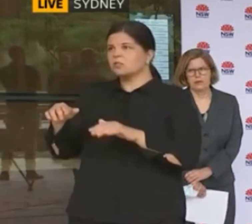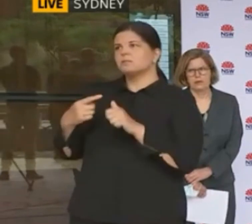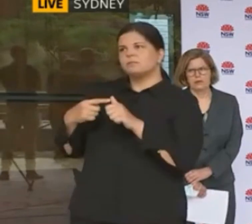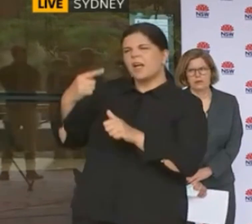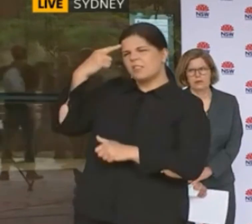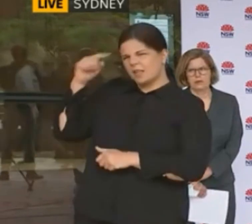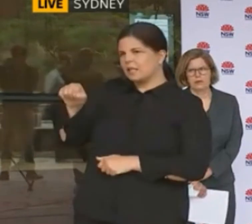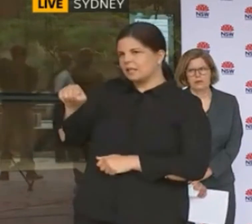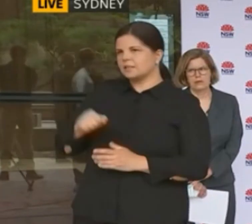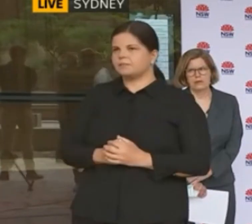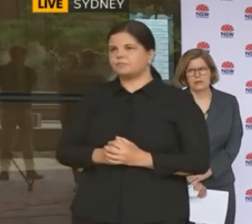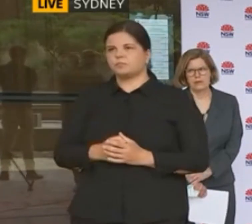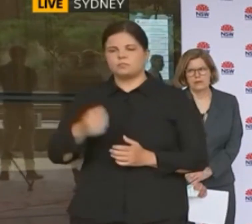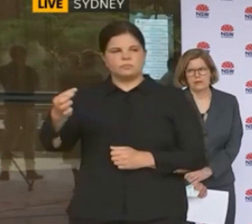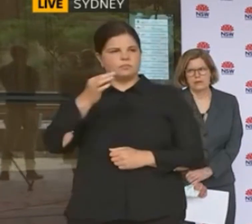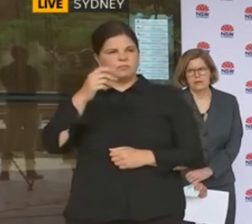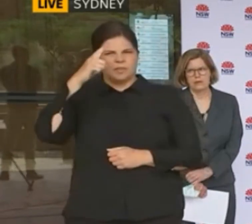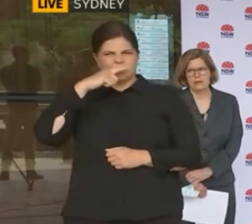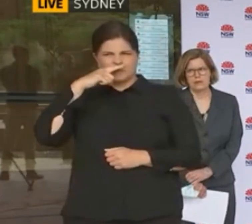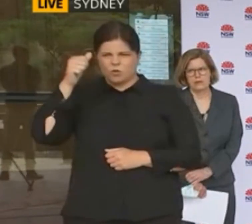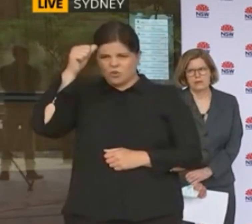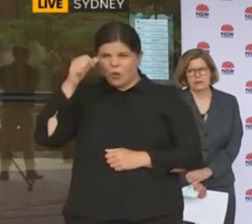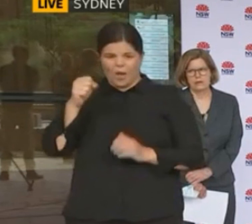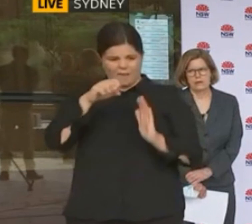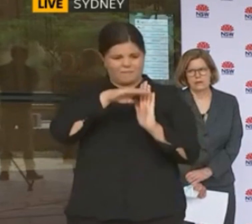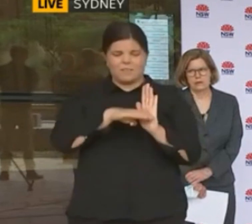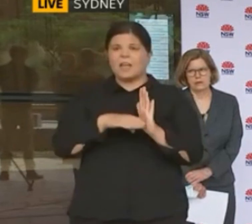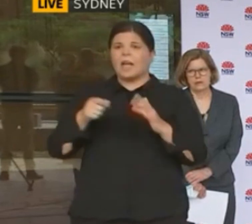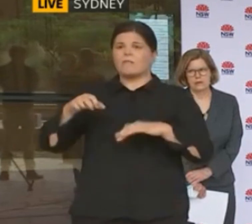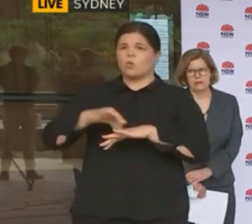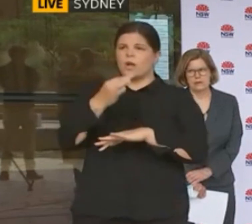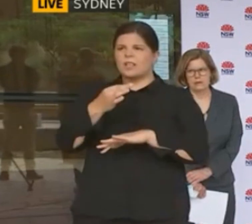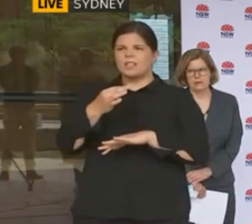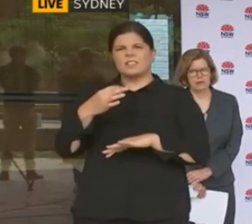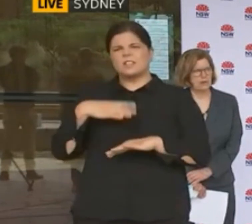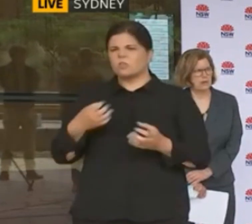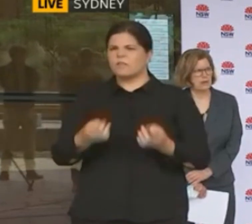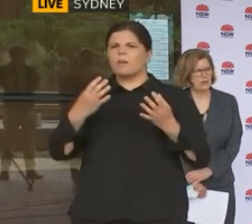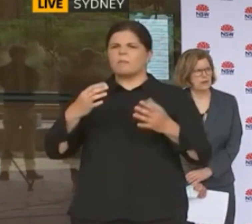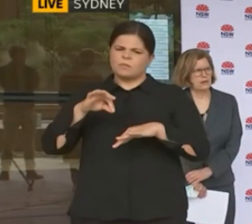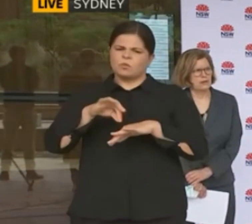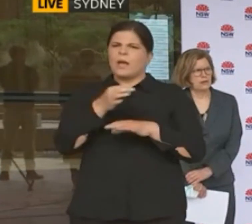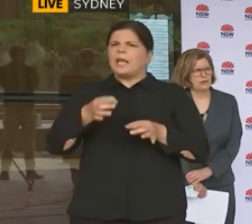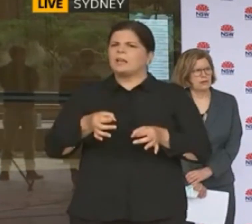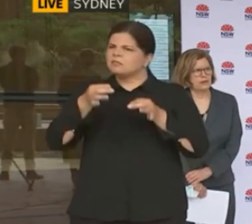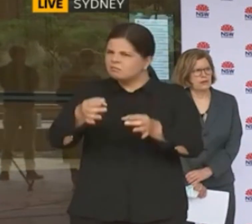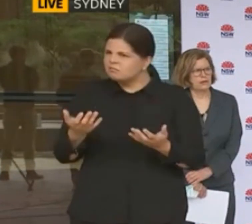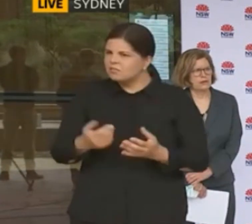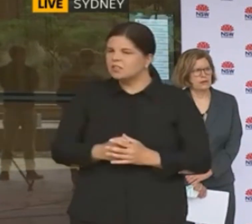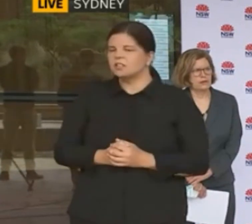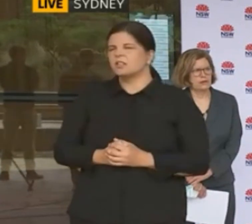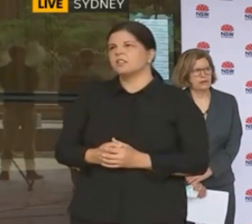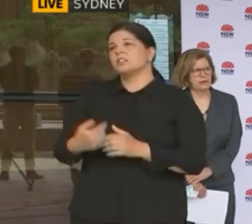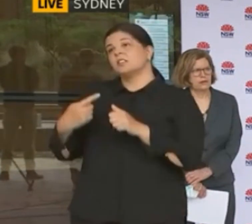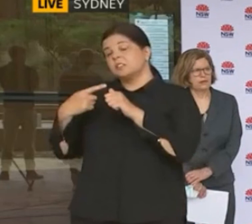What do you say about that? People obviously would be aware of the orders. They have this wedding. Do they just need to make this sacrifice and not have the wedding? The community